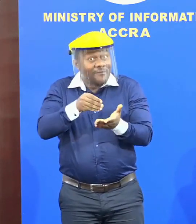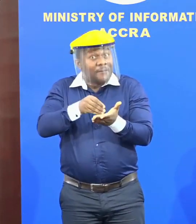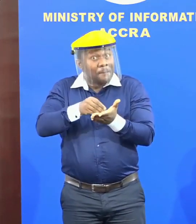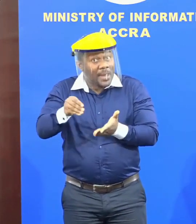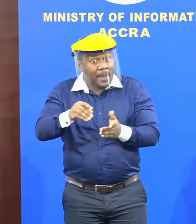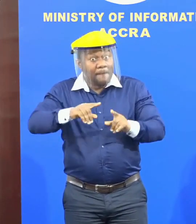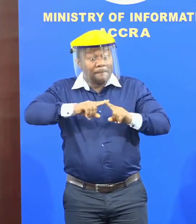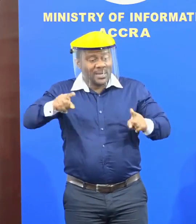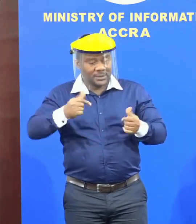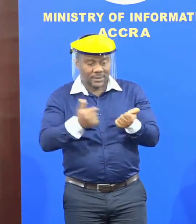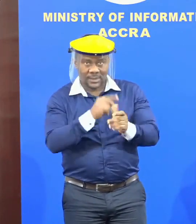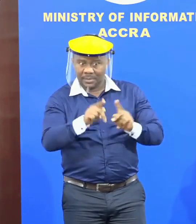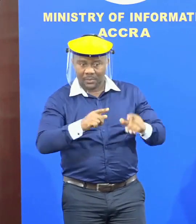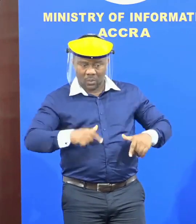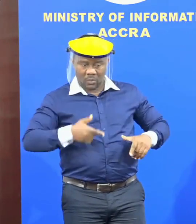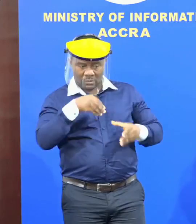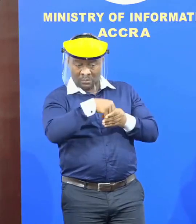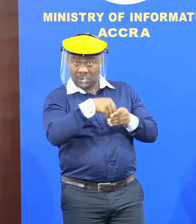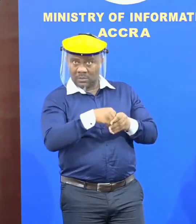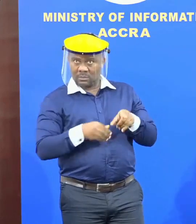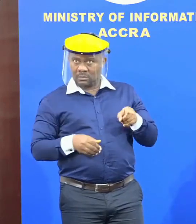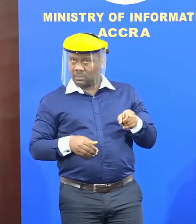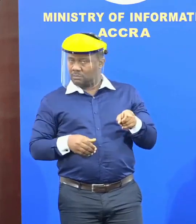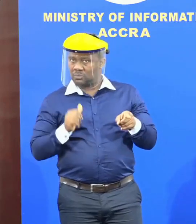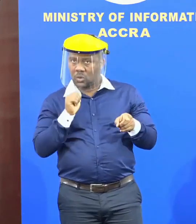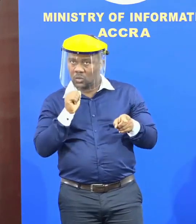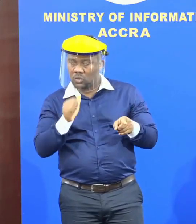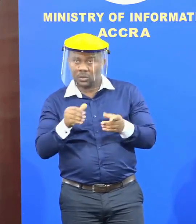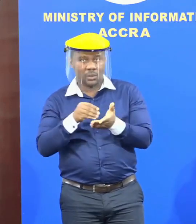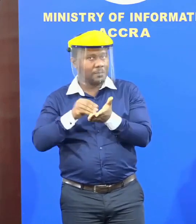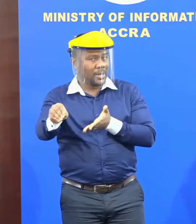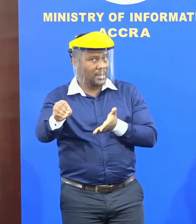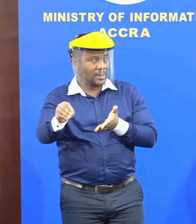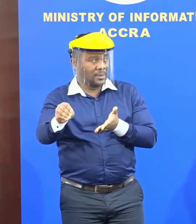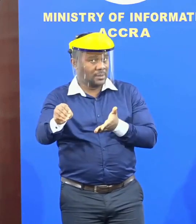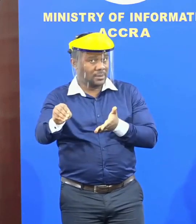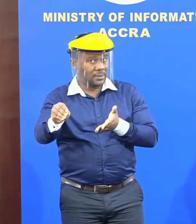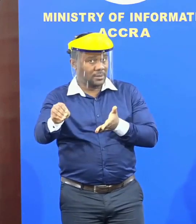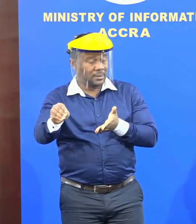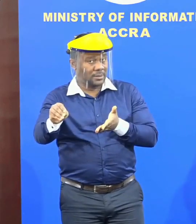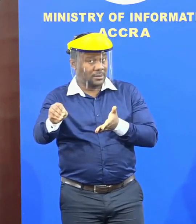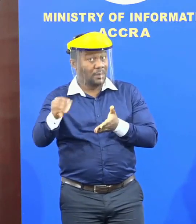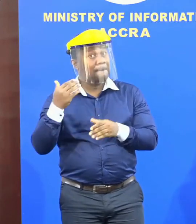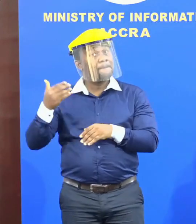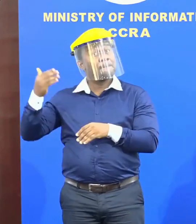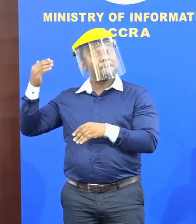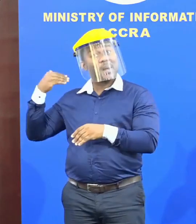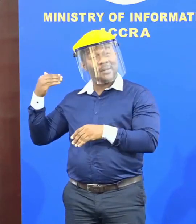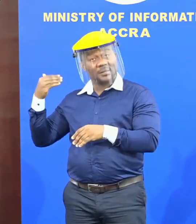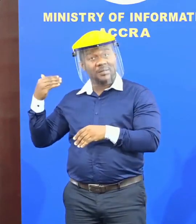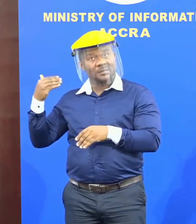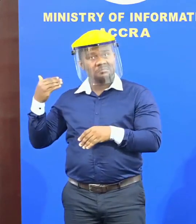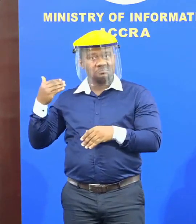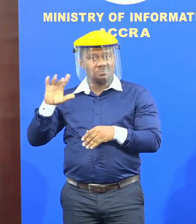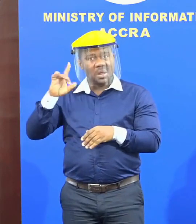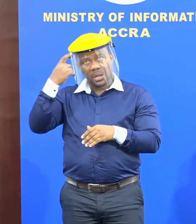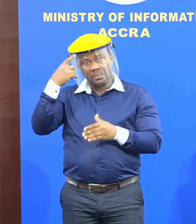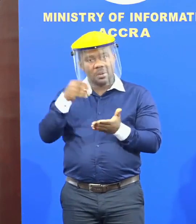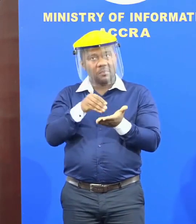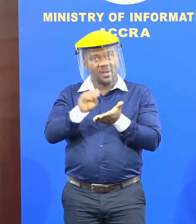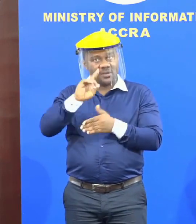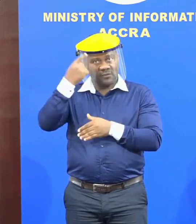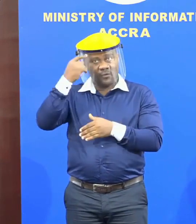except Ghanaian citizens. At first, the state was bearing the entire cost. This is an amendment of the guidance note, so please